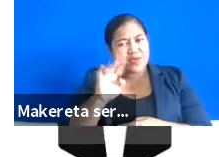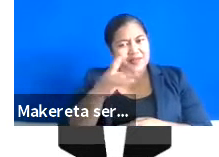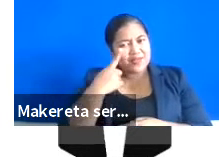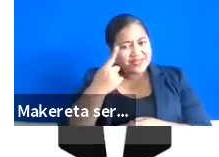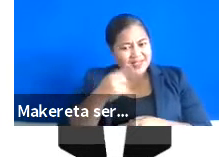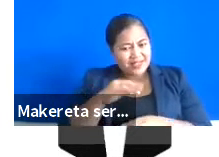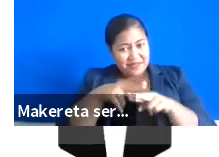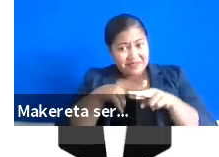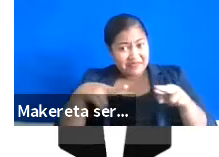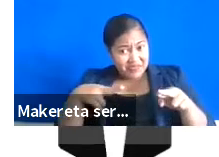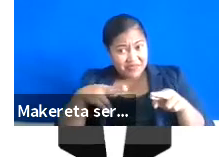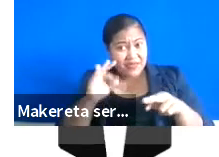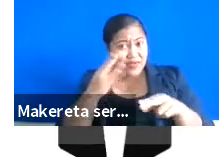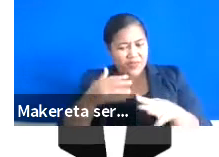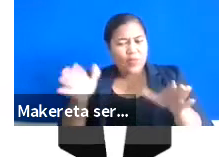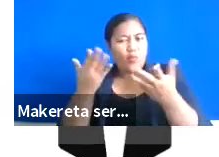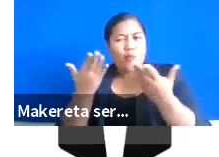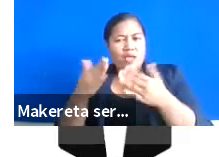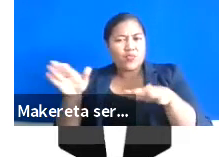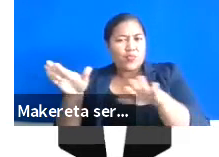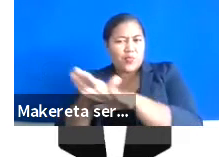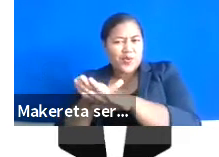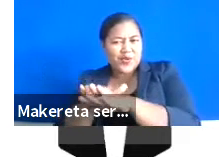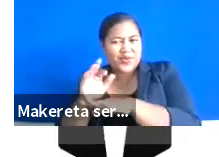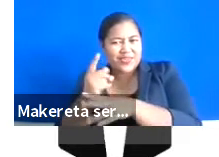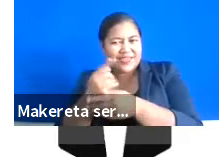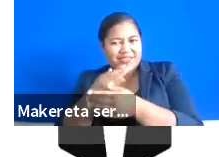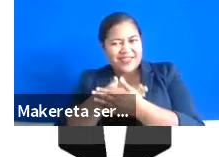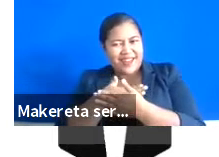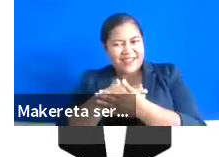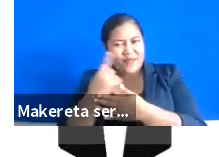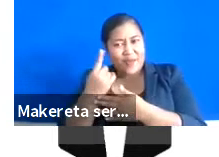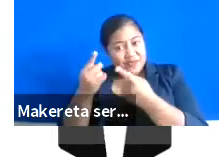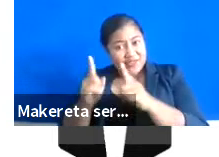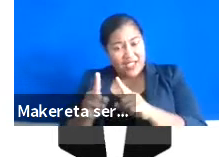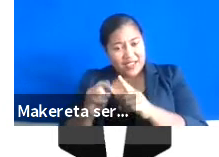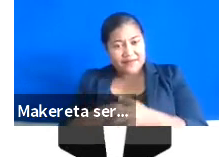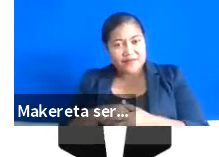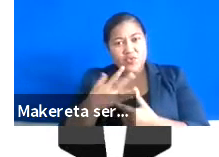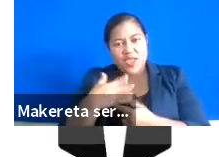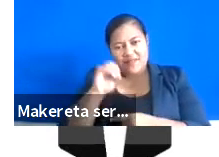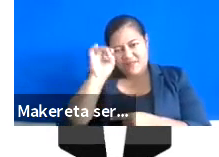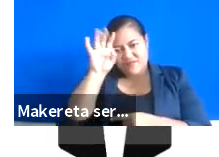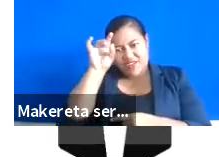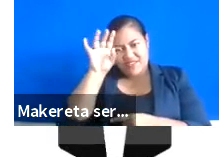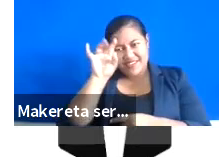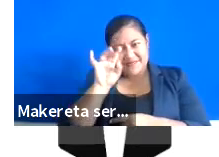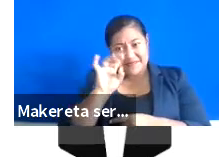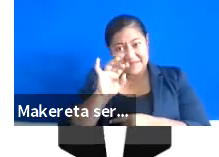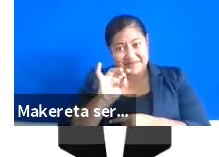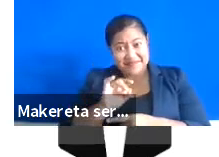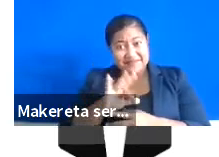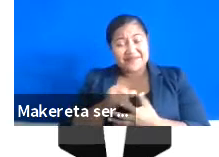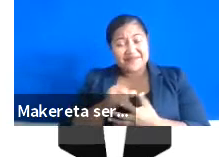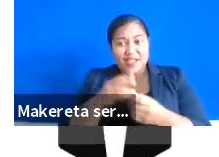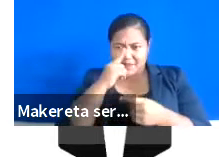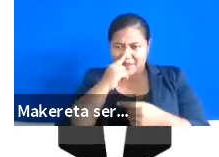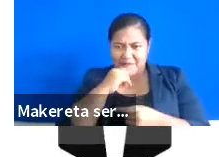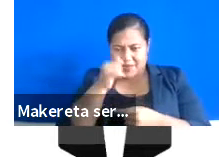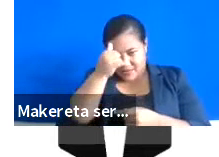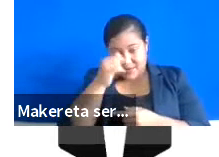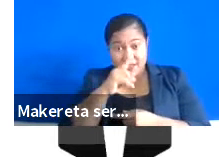one and i would color code their responses using these traffic light indicators which people are familiar with if the people of the district